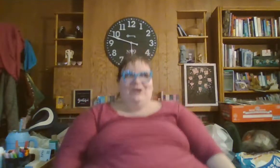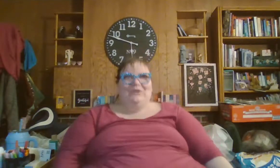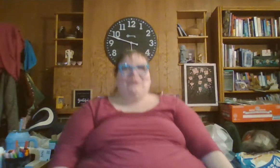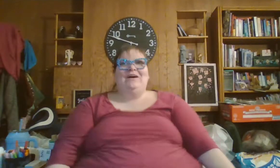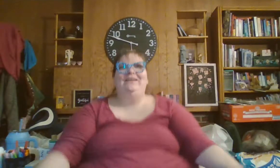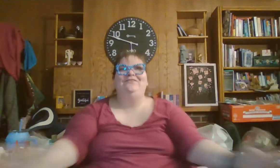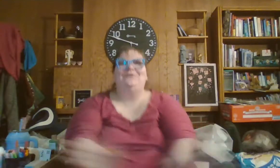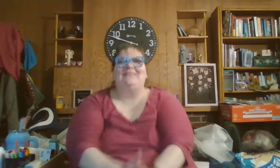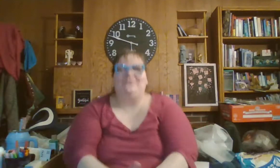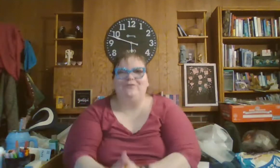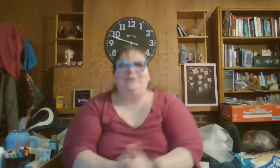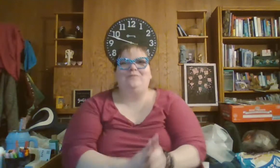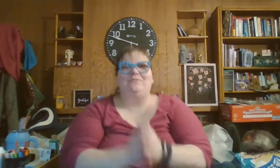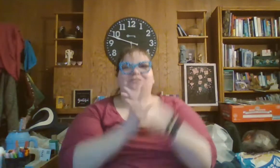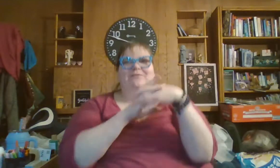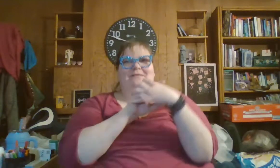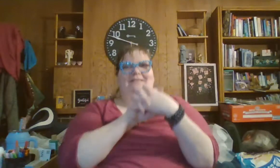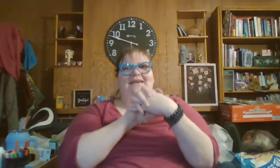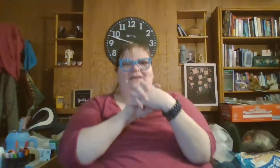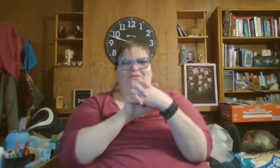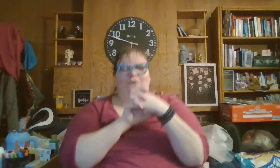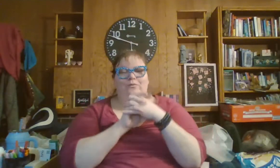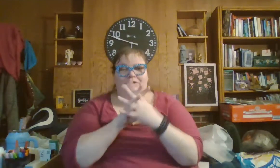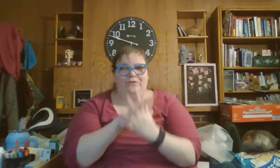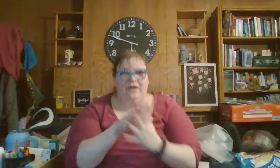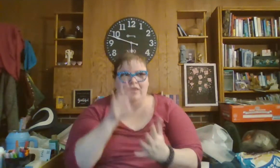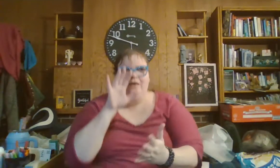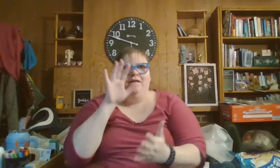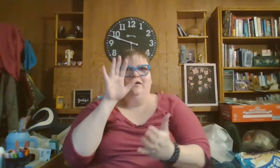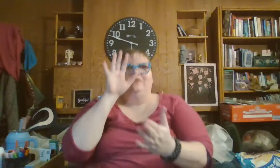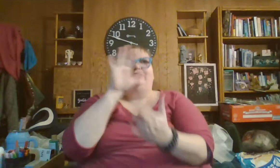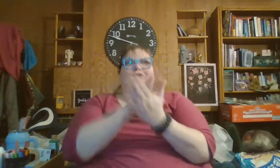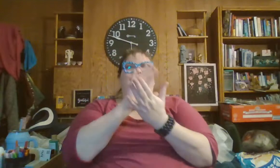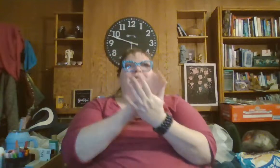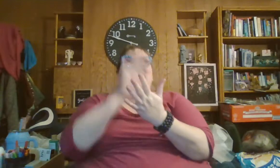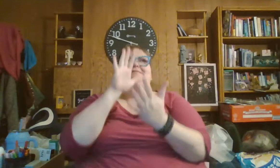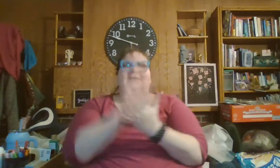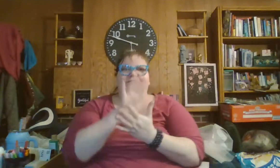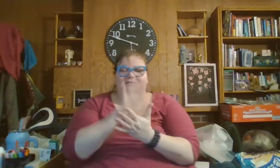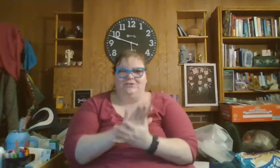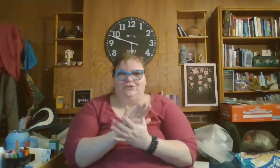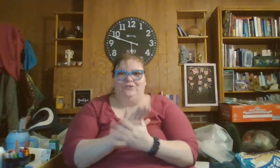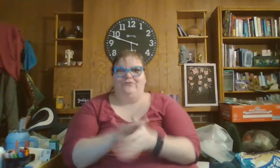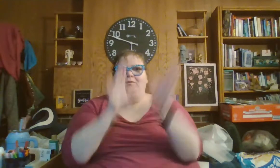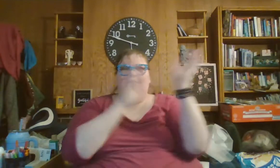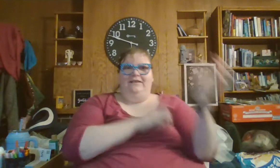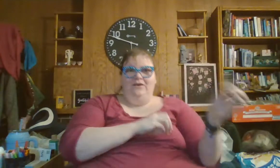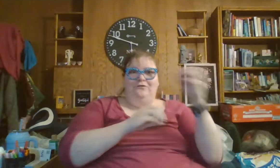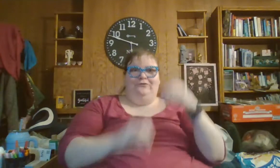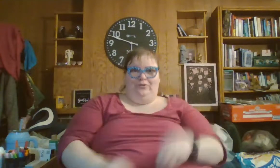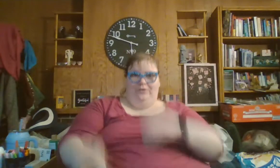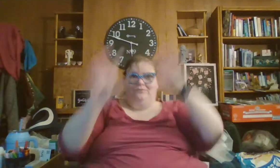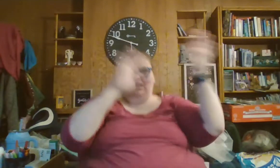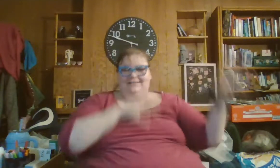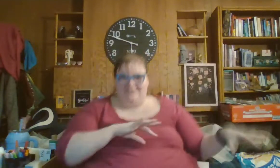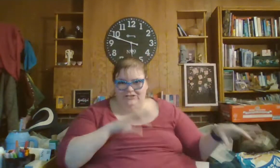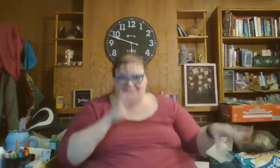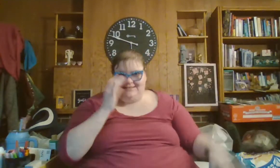So if you want that full moon membership link or full moon sacred circle from the Leo full moon last